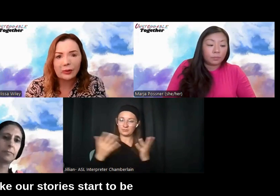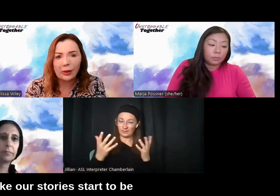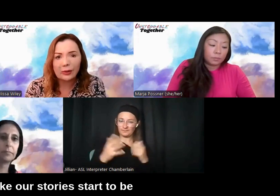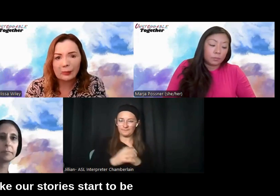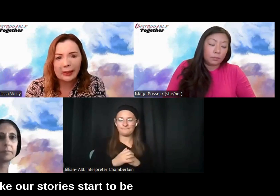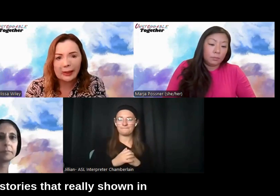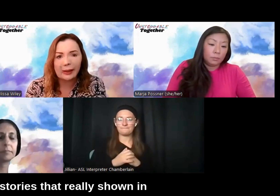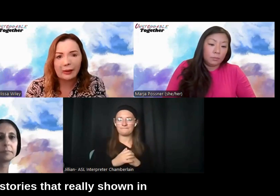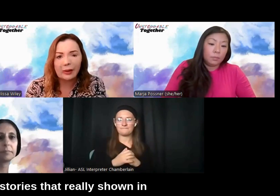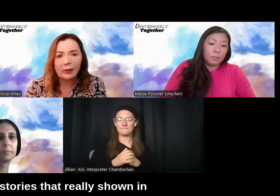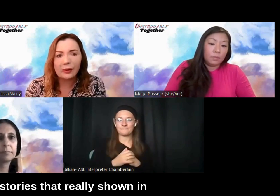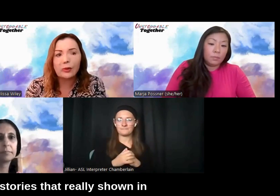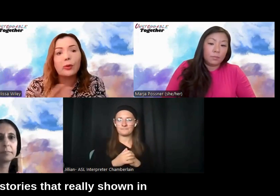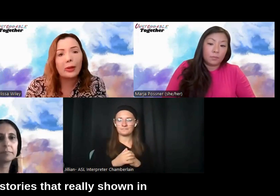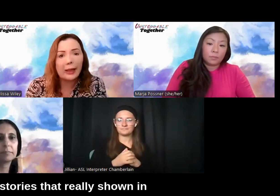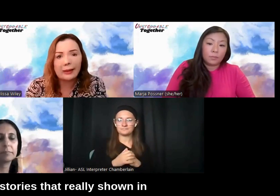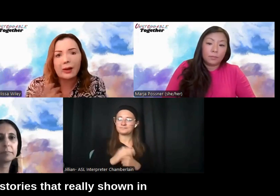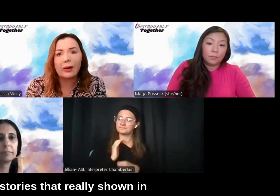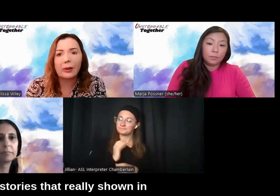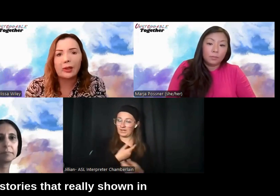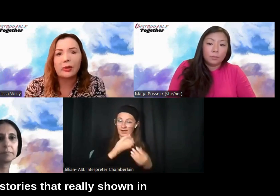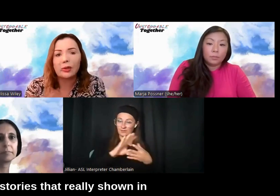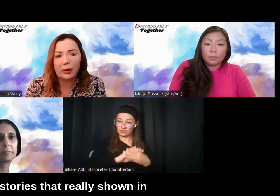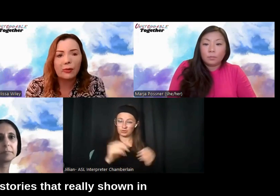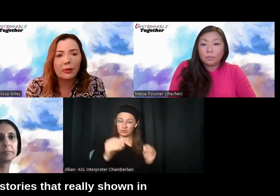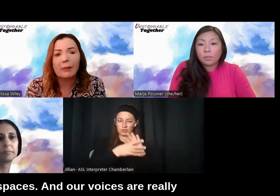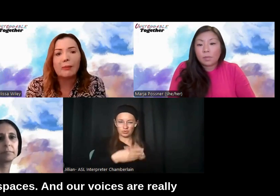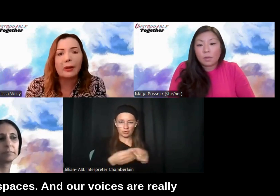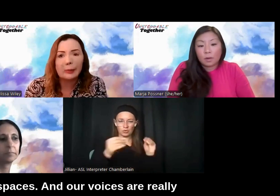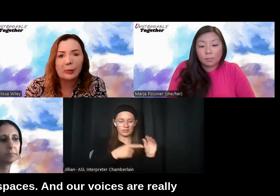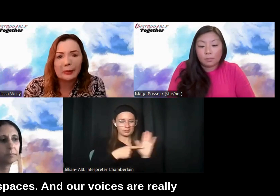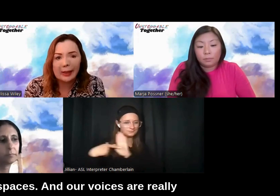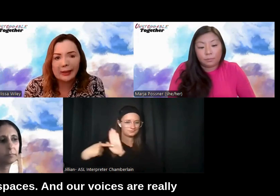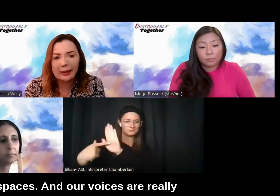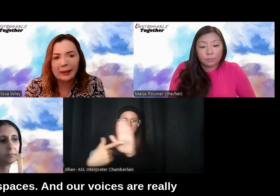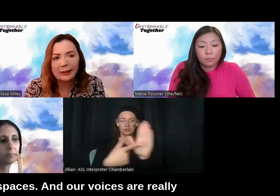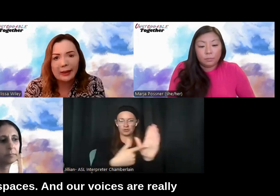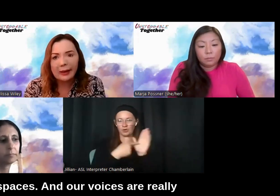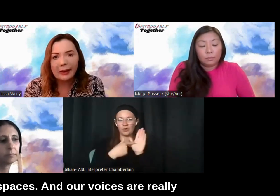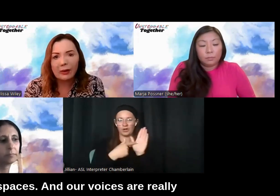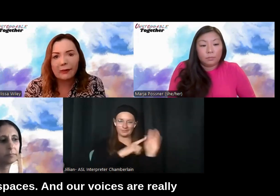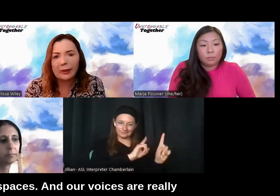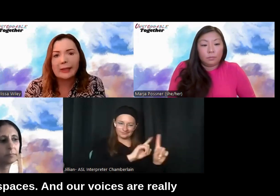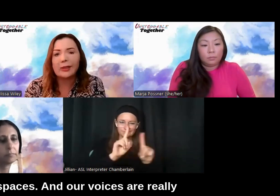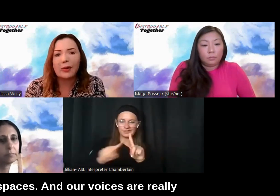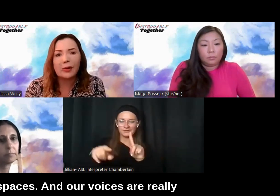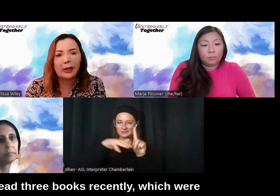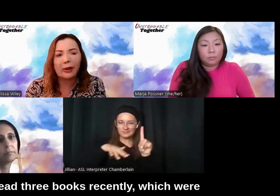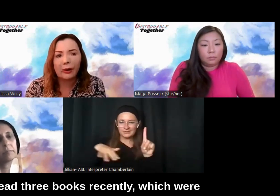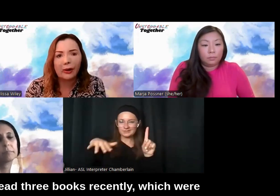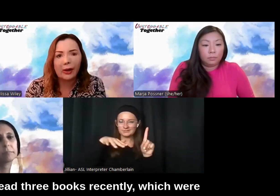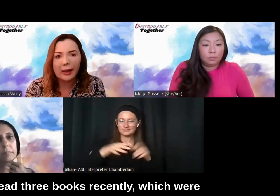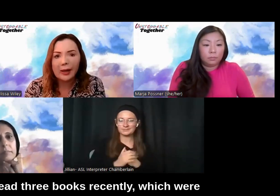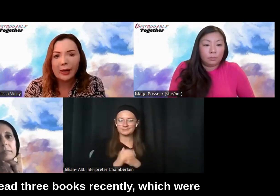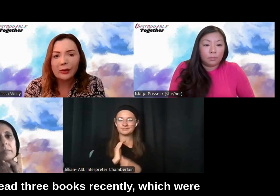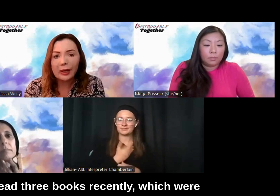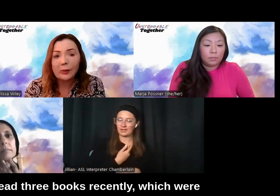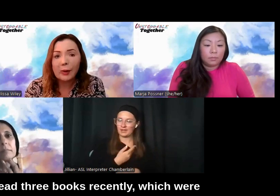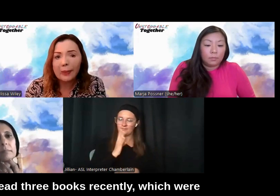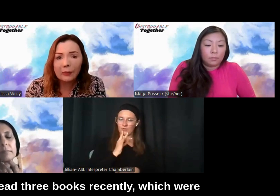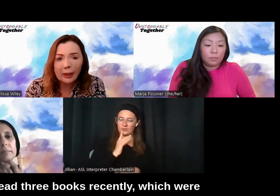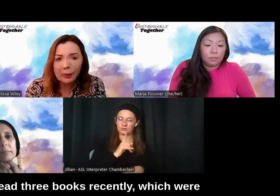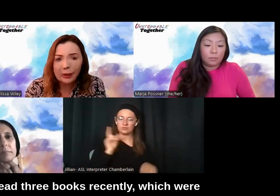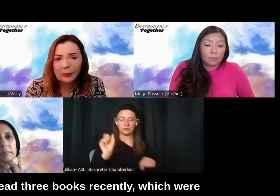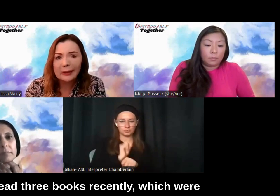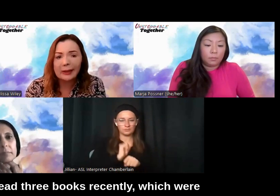stories start to be the stories that are really shown in multiple spaces and our voices are really heard. I just